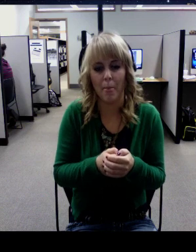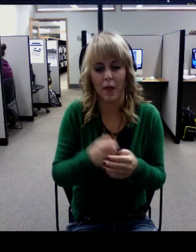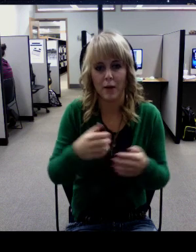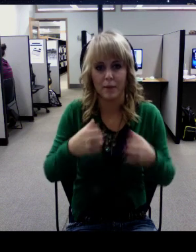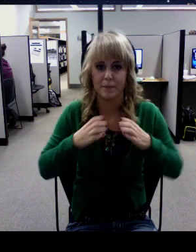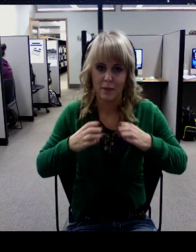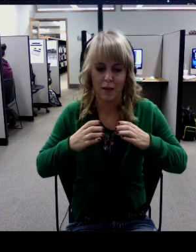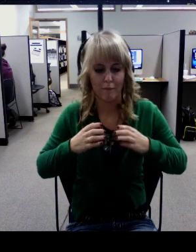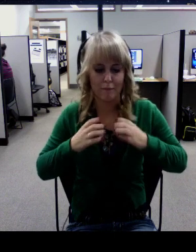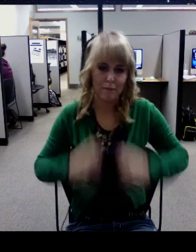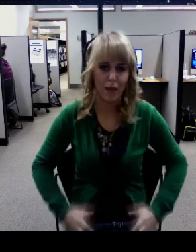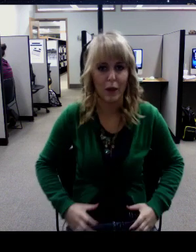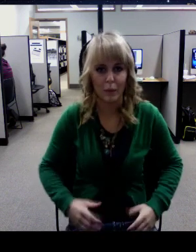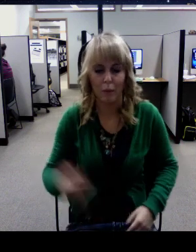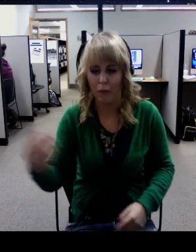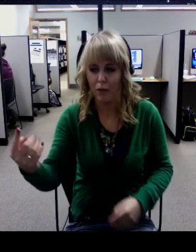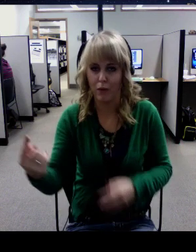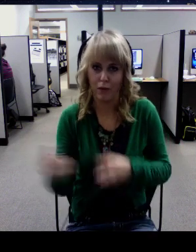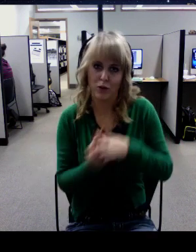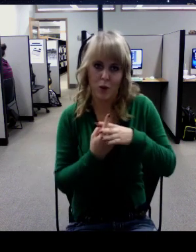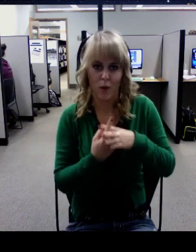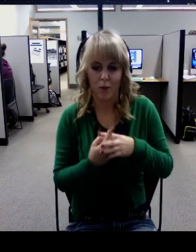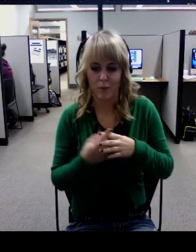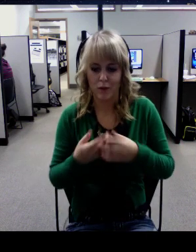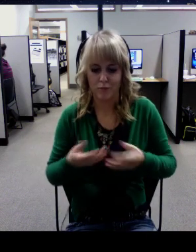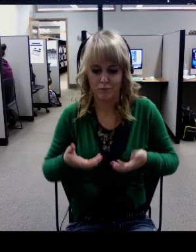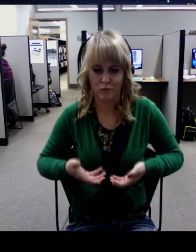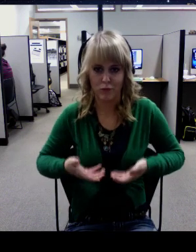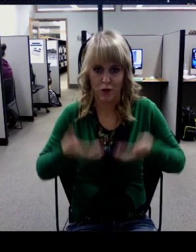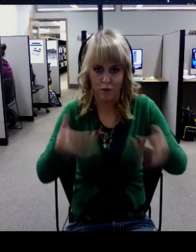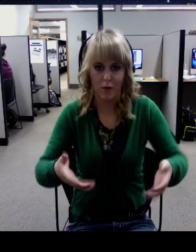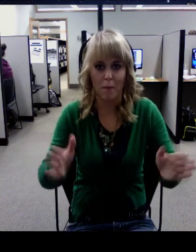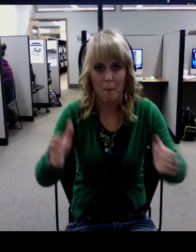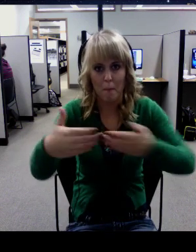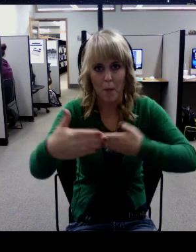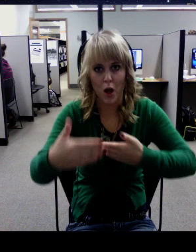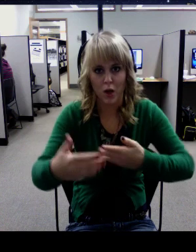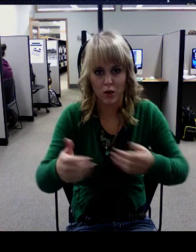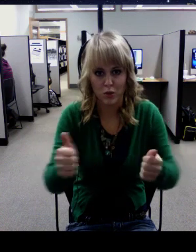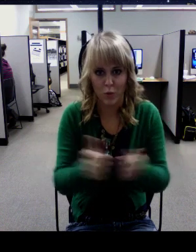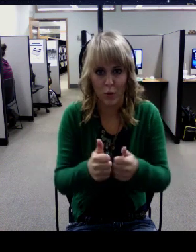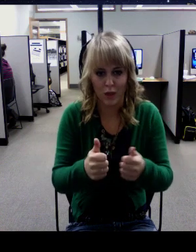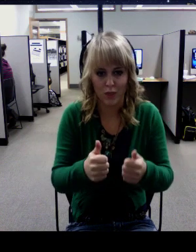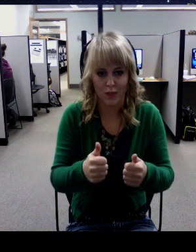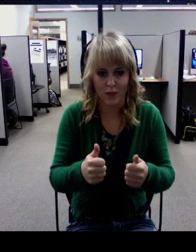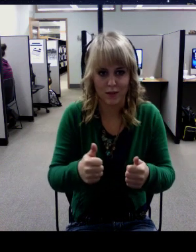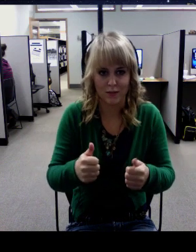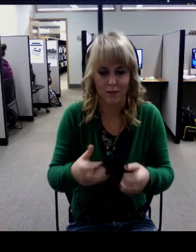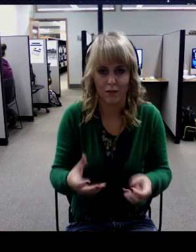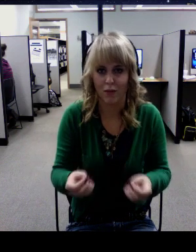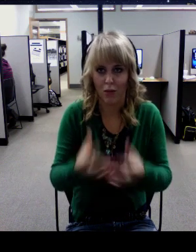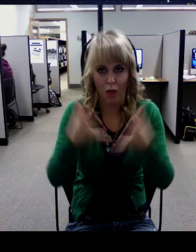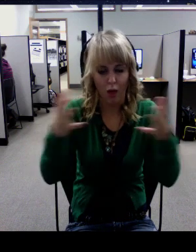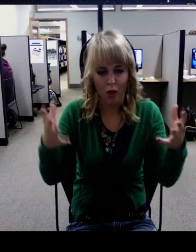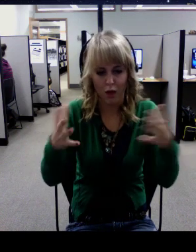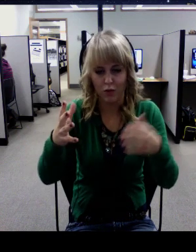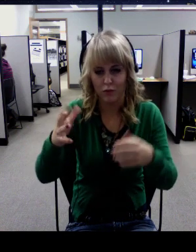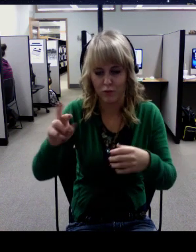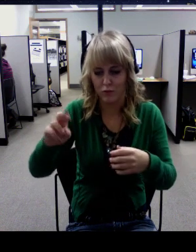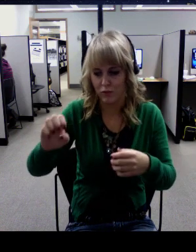out my taxes. And they end up with a very high tax bill because it takes a lot of time to sort through that.